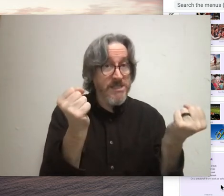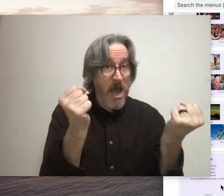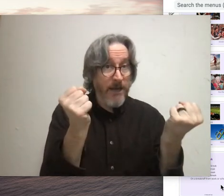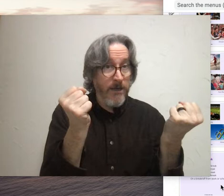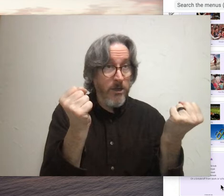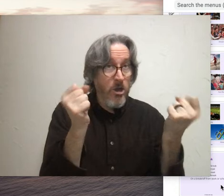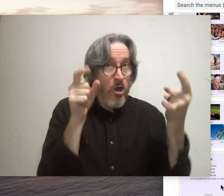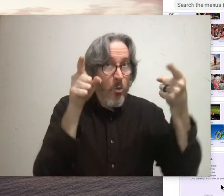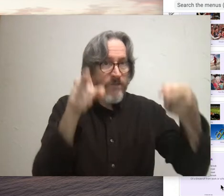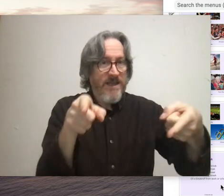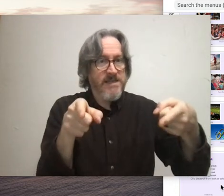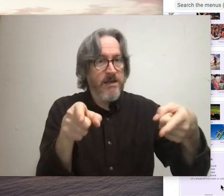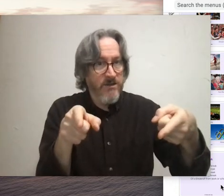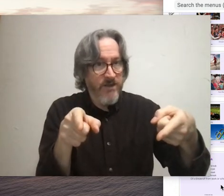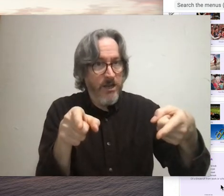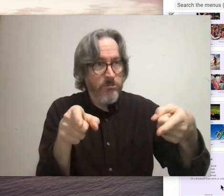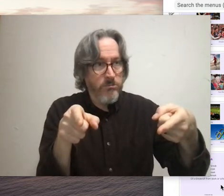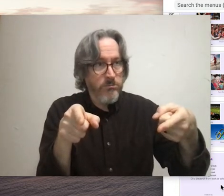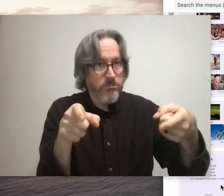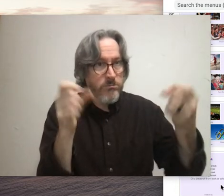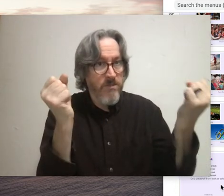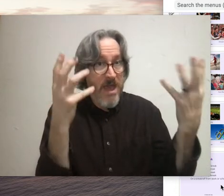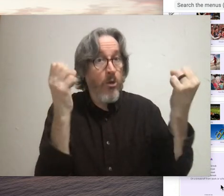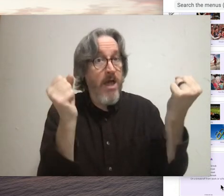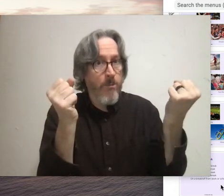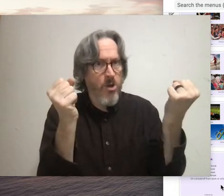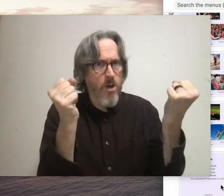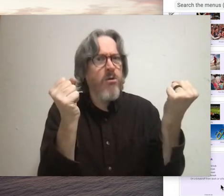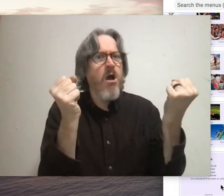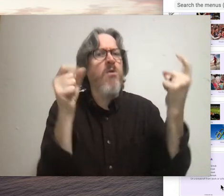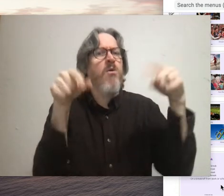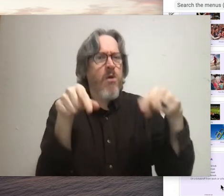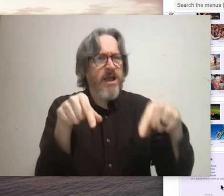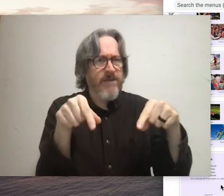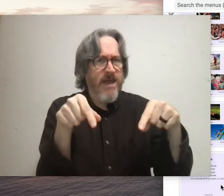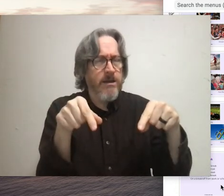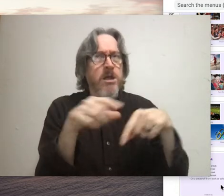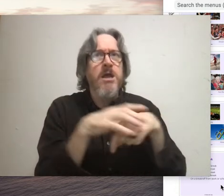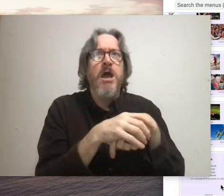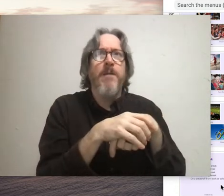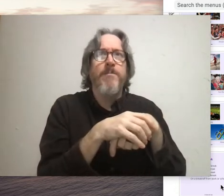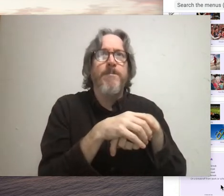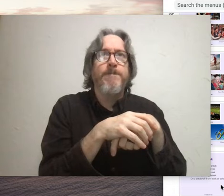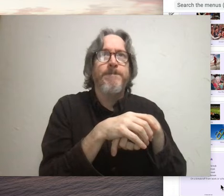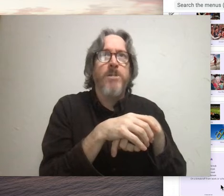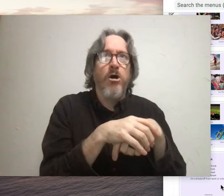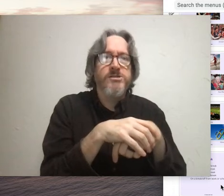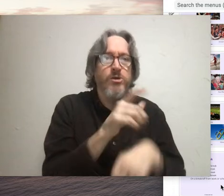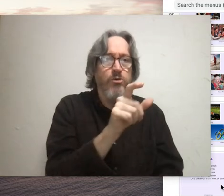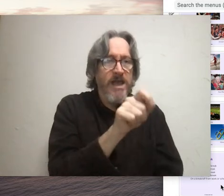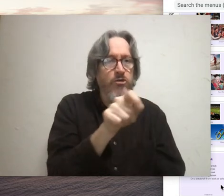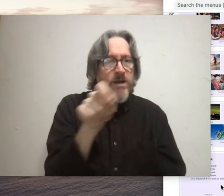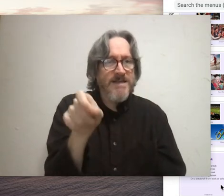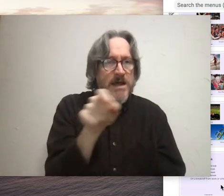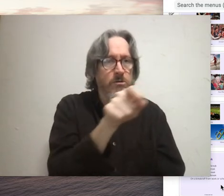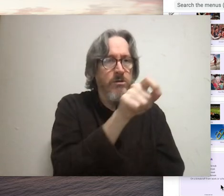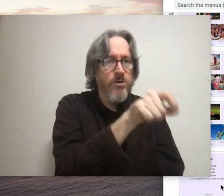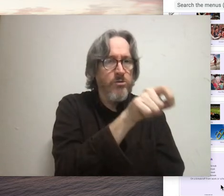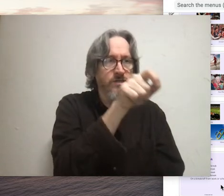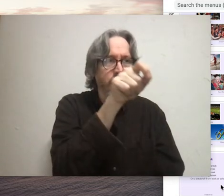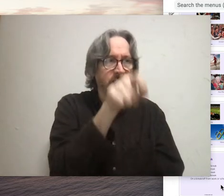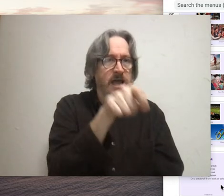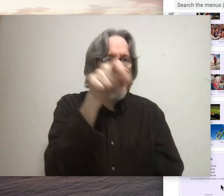you sign what they signed in the video? That will help go, oh, I get that. Also, can you write